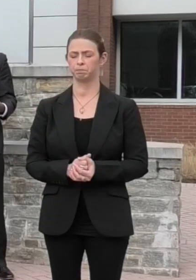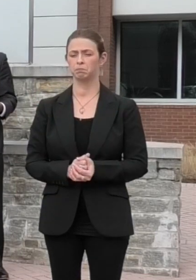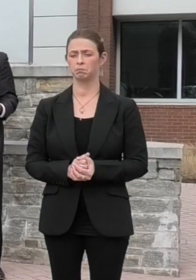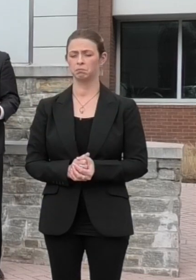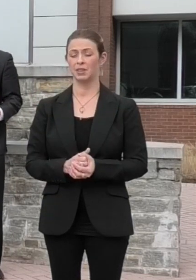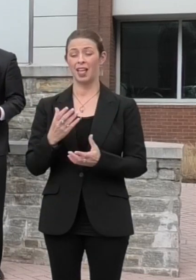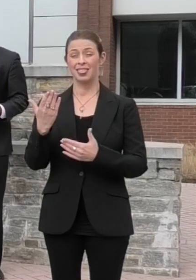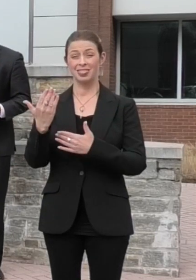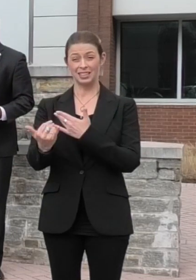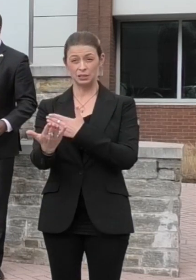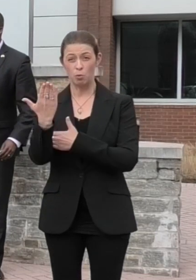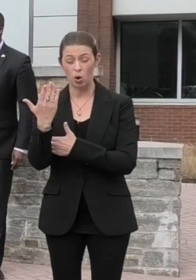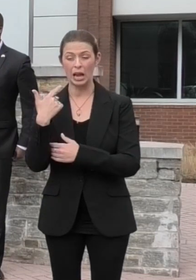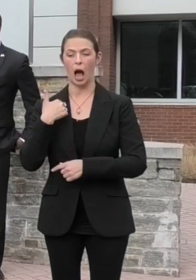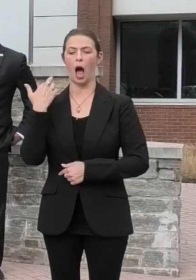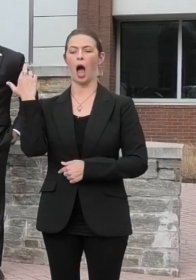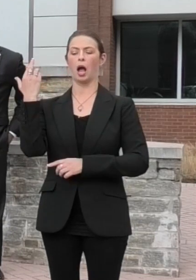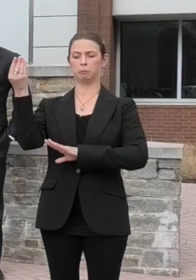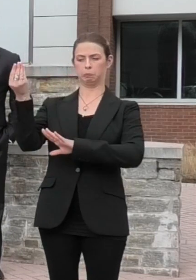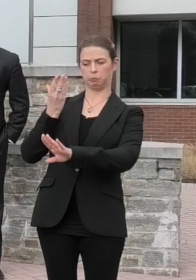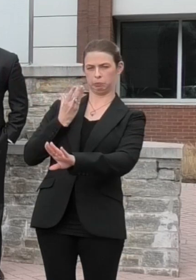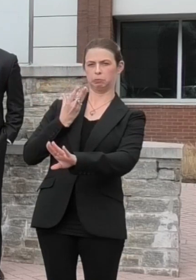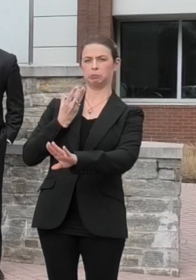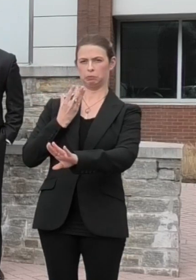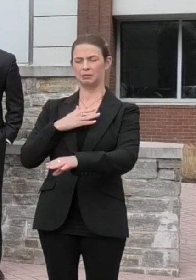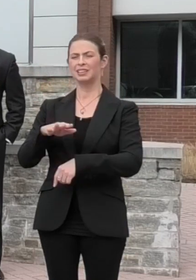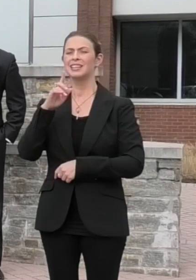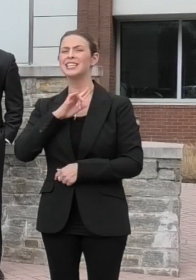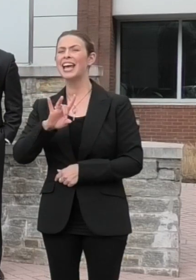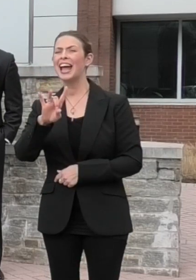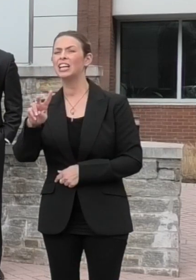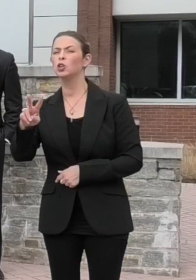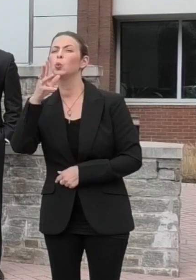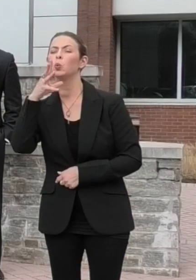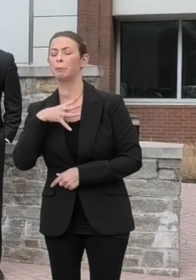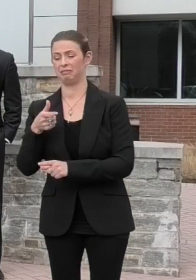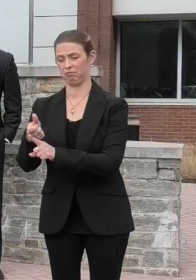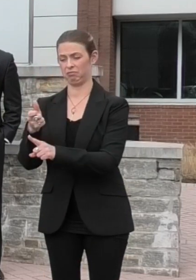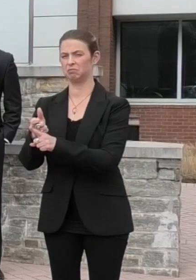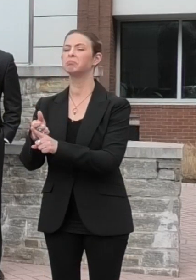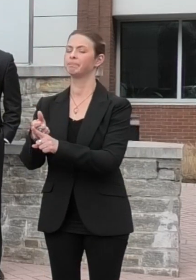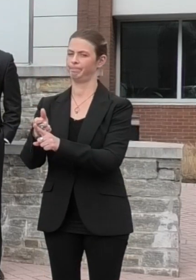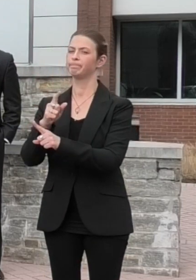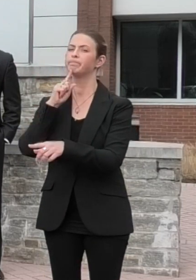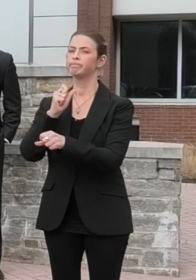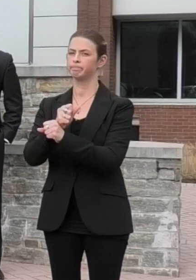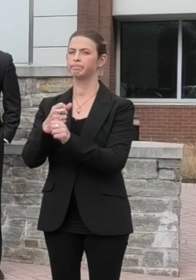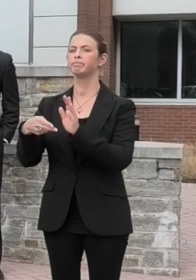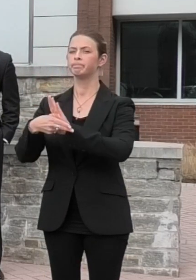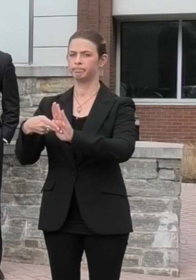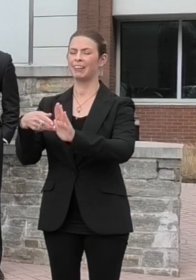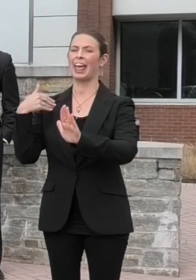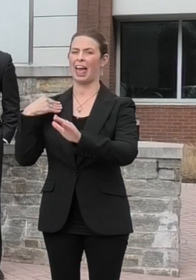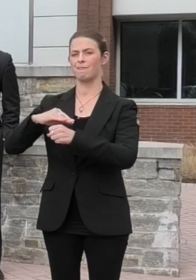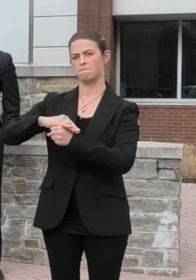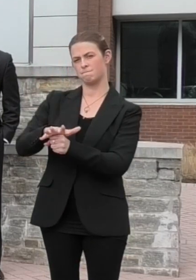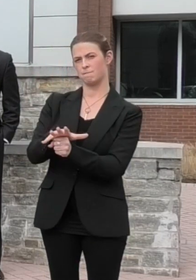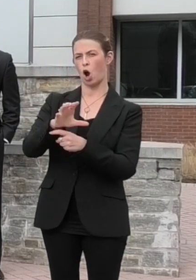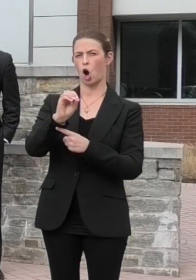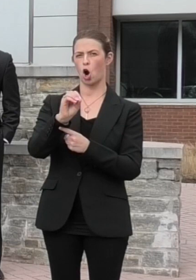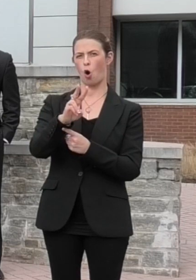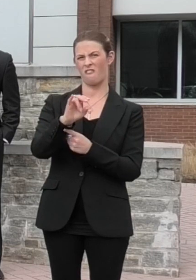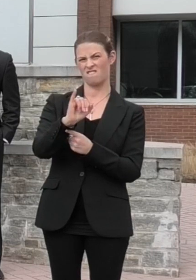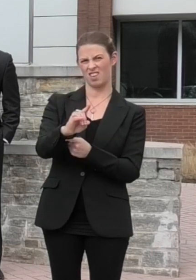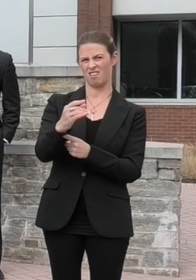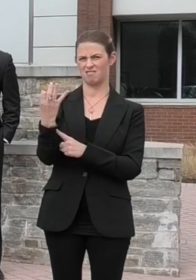Howard County resident, an 82-year-old woman, has a confirmed case of COVID-19. As the county